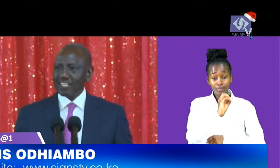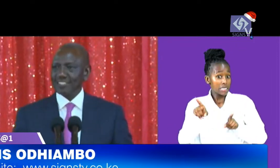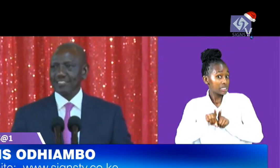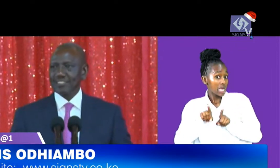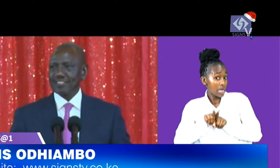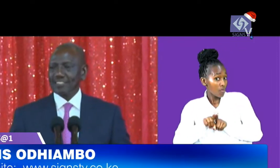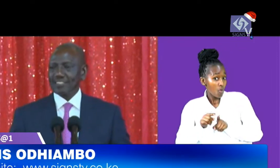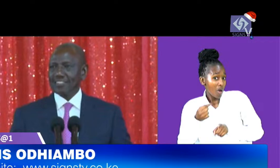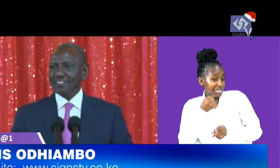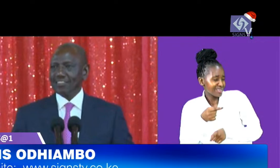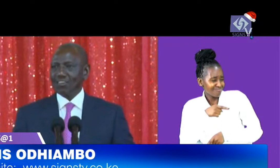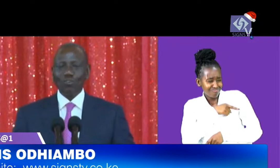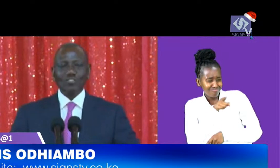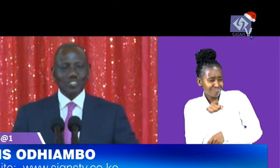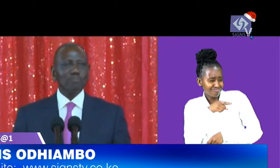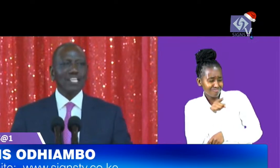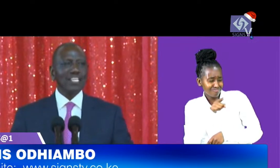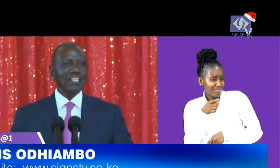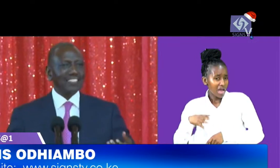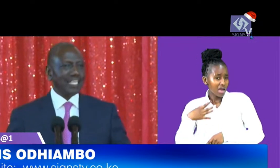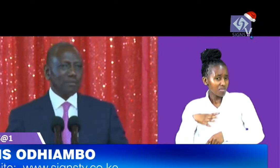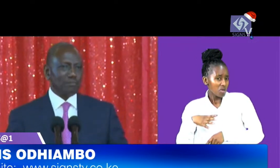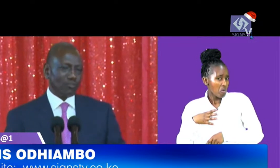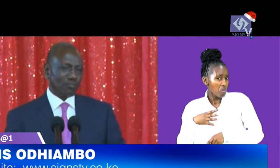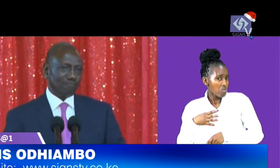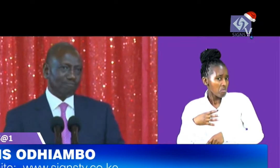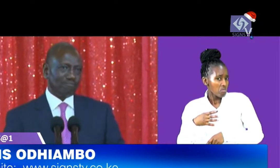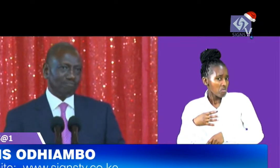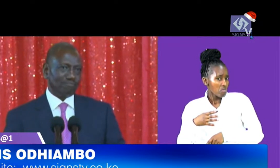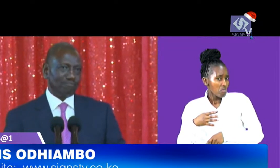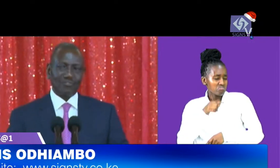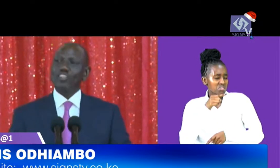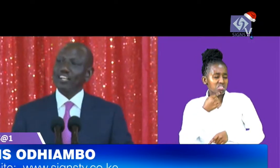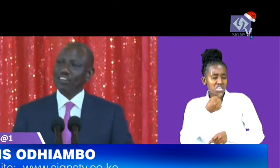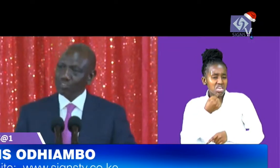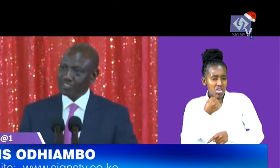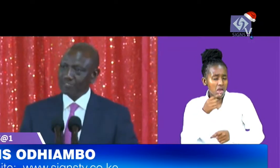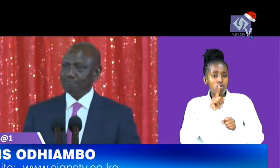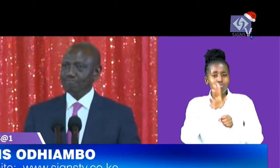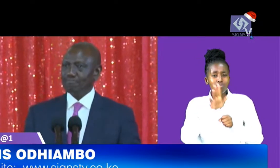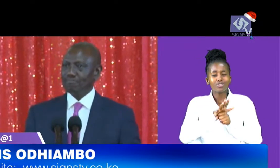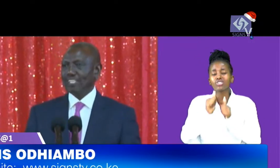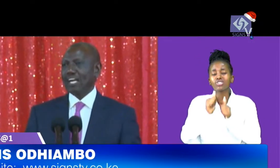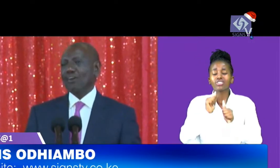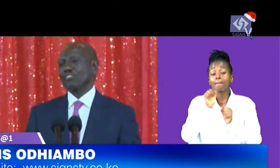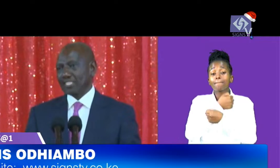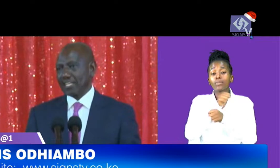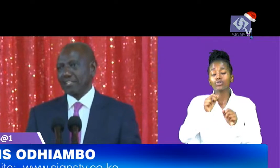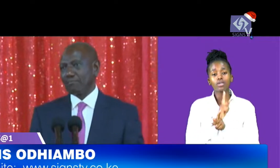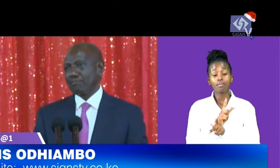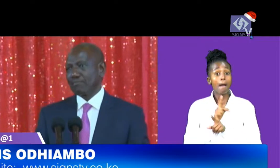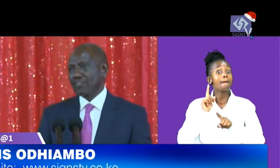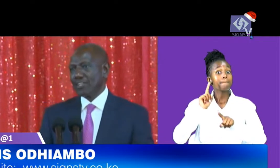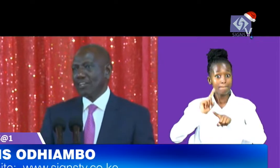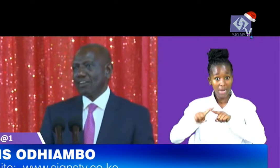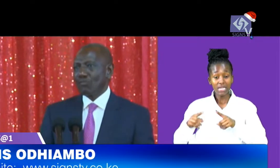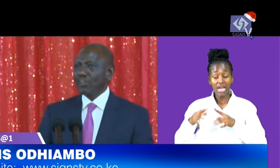onerous or simply unattainable. For the record, I want to tell them, we